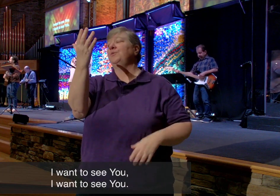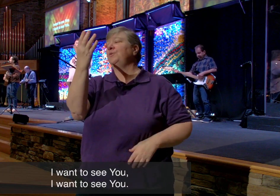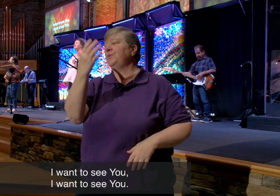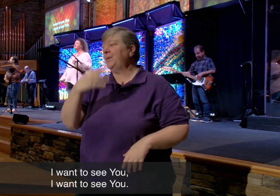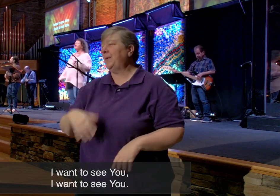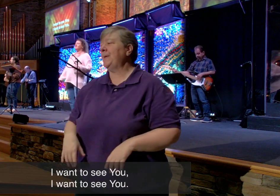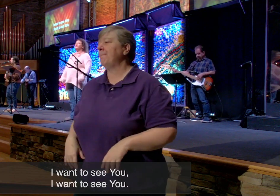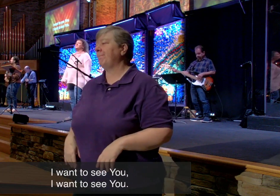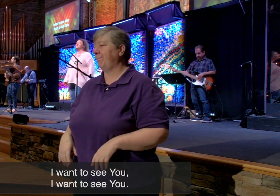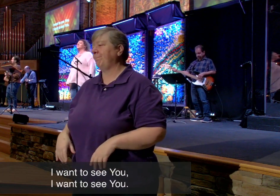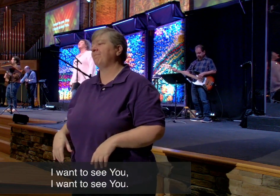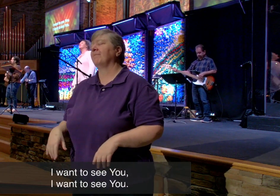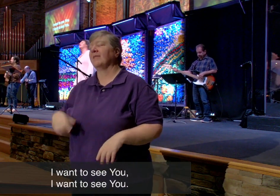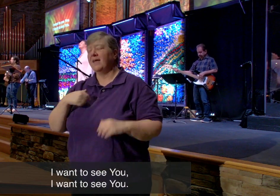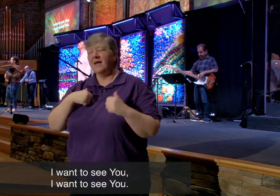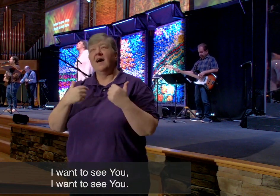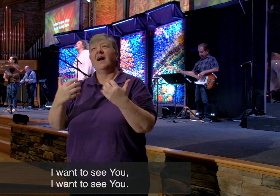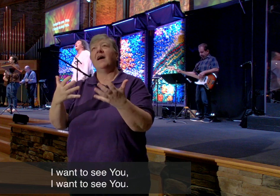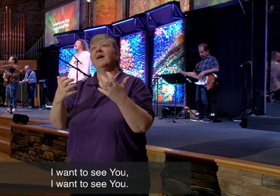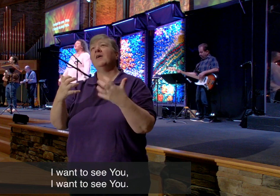want to see you.